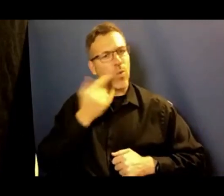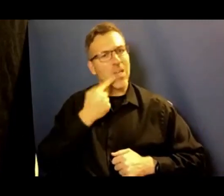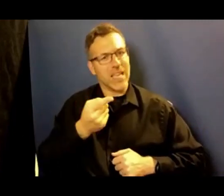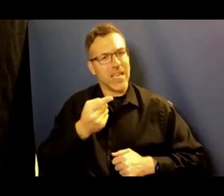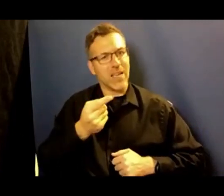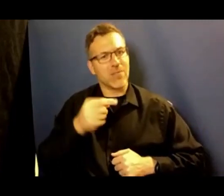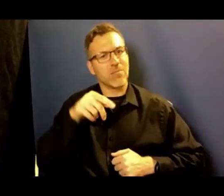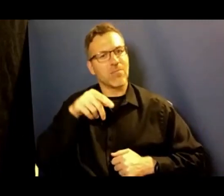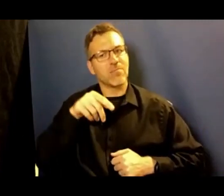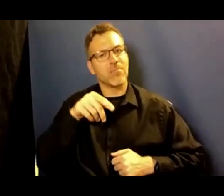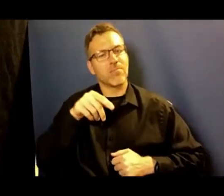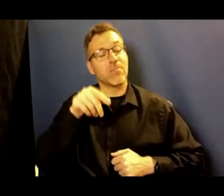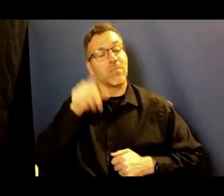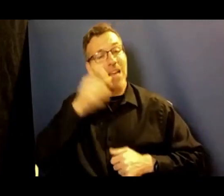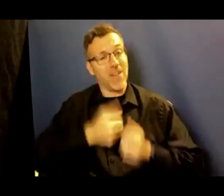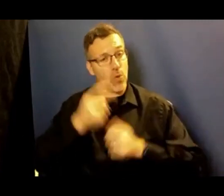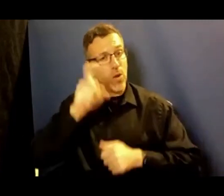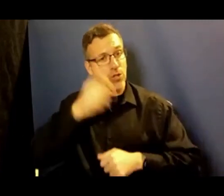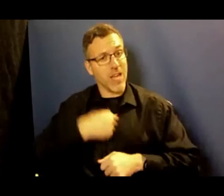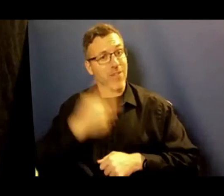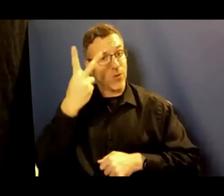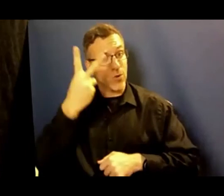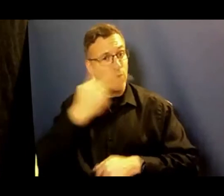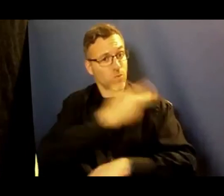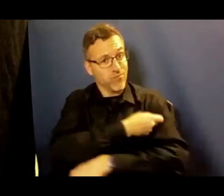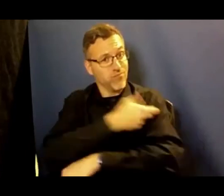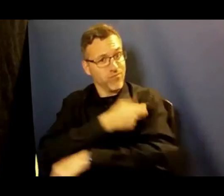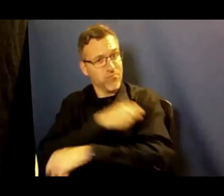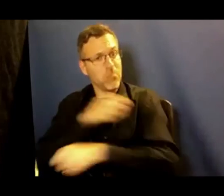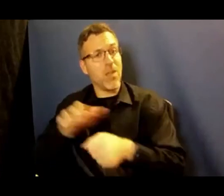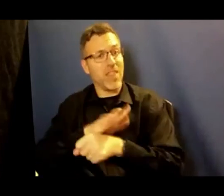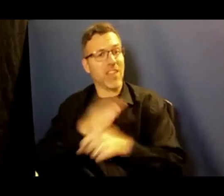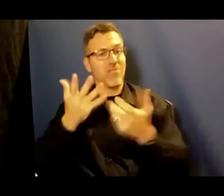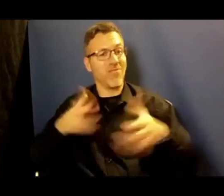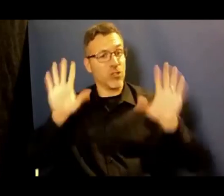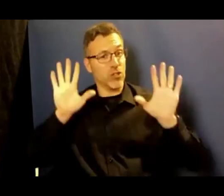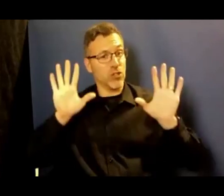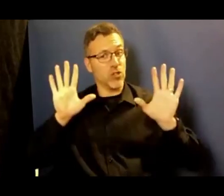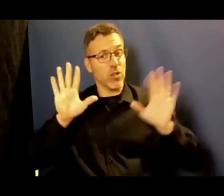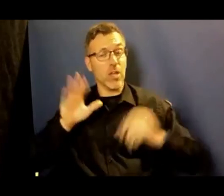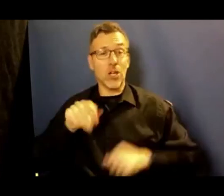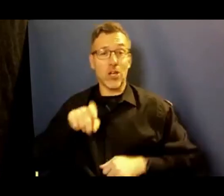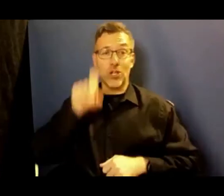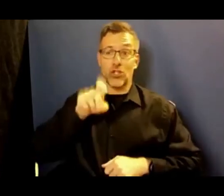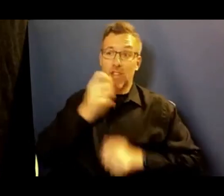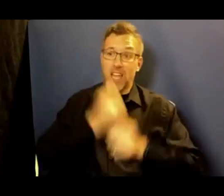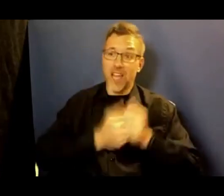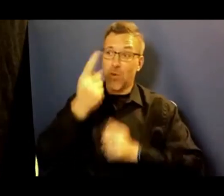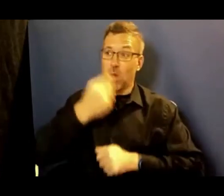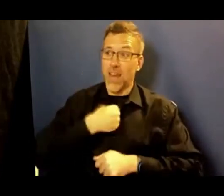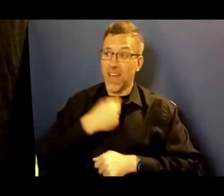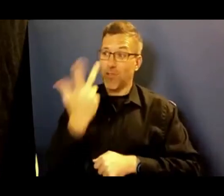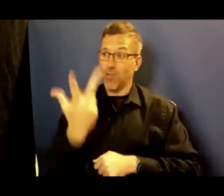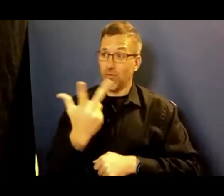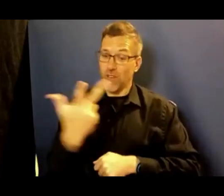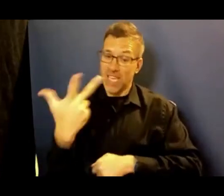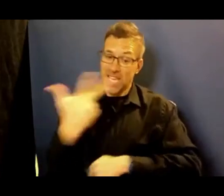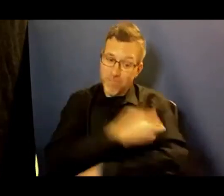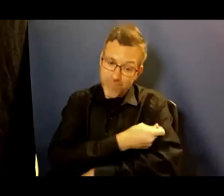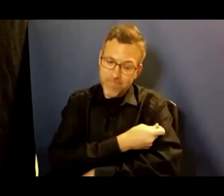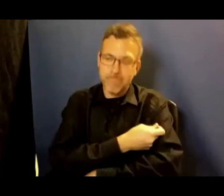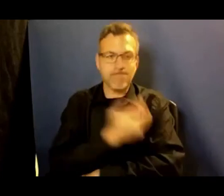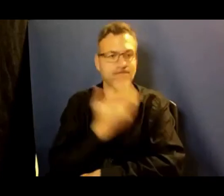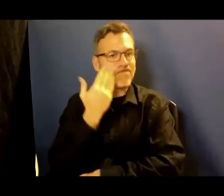The question is, does everyone need 3 doses? We don't know yet. We know the immunocompromised